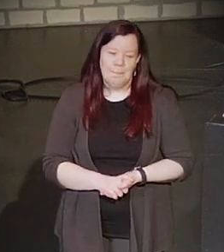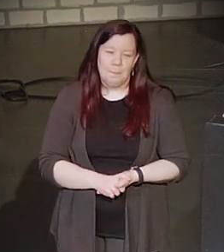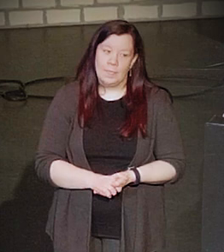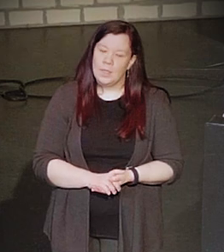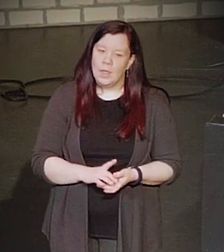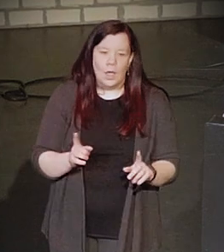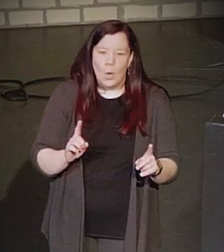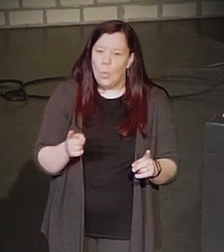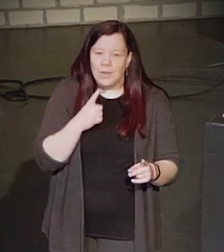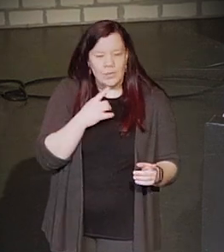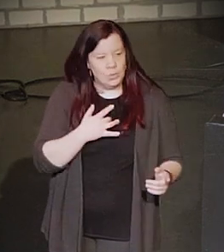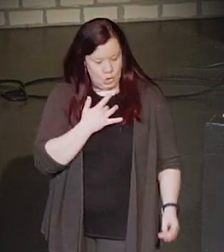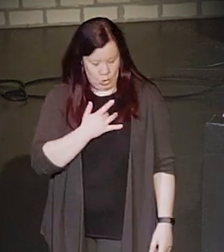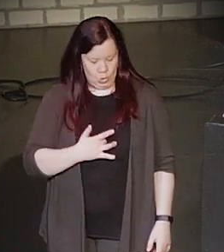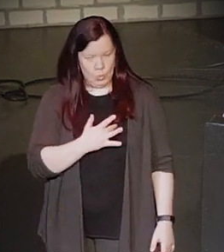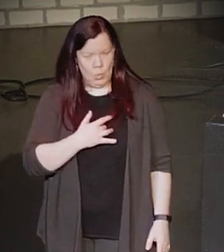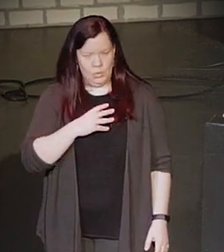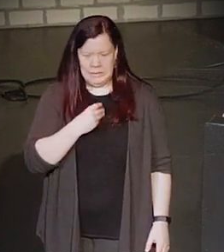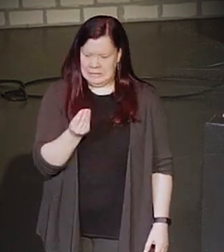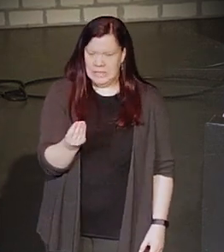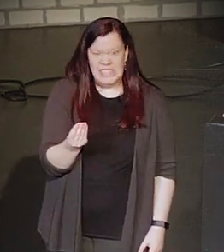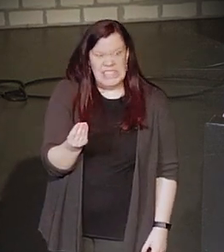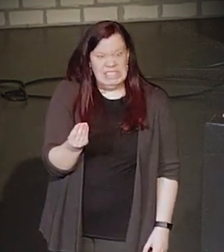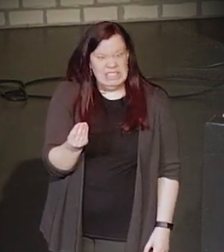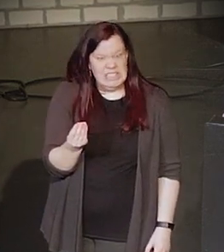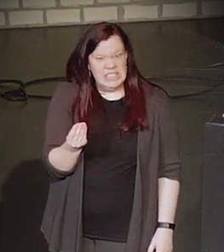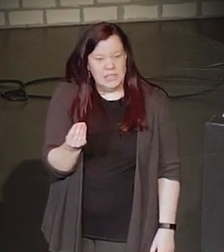What have you just sworn to do?